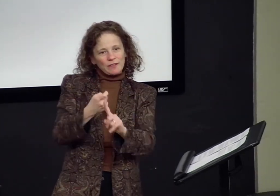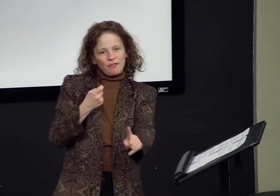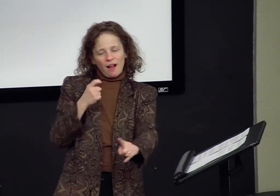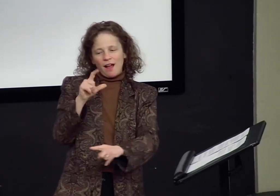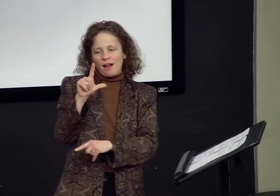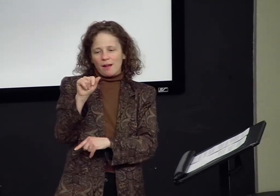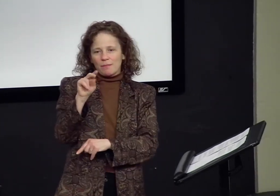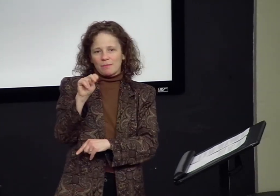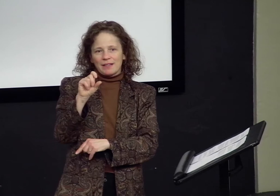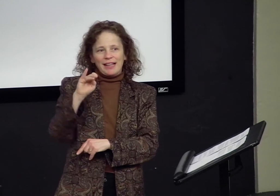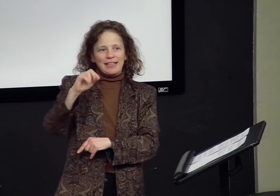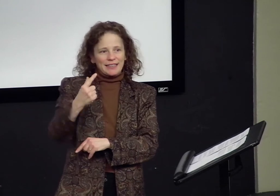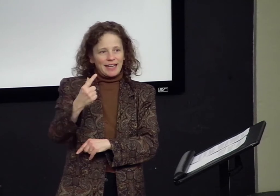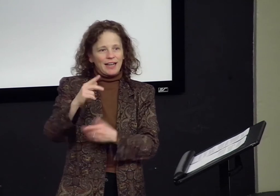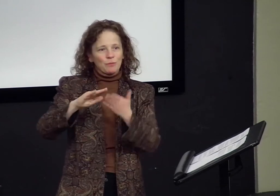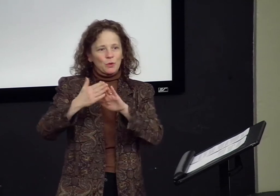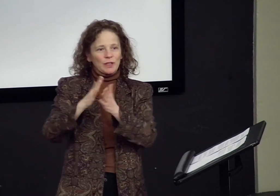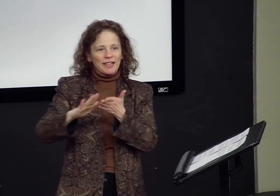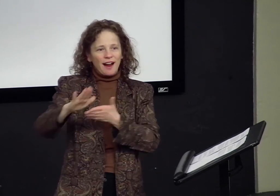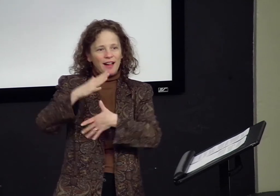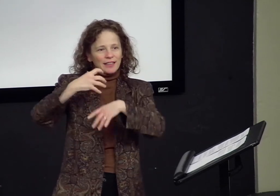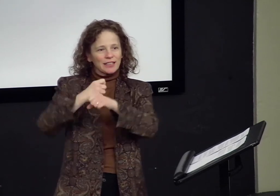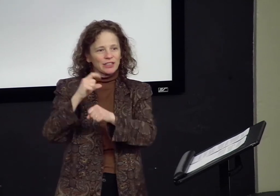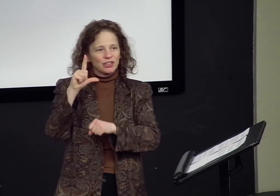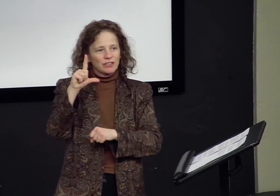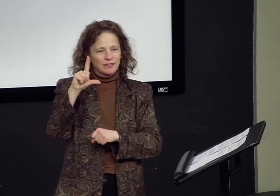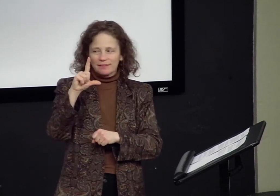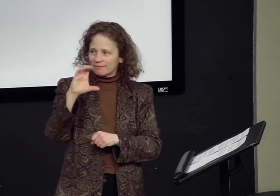like to welcome students who are here visiting from Lansing Community College,